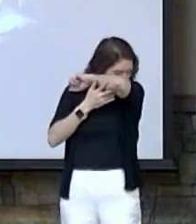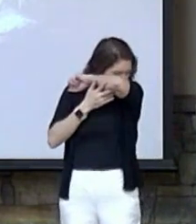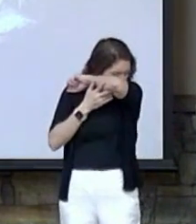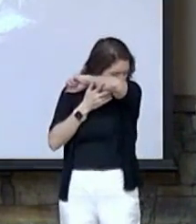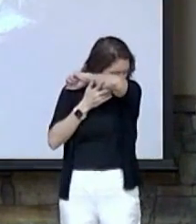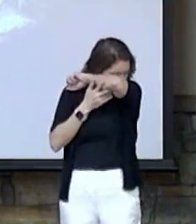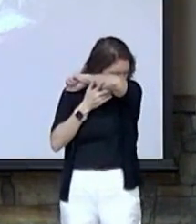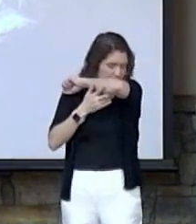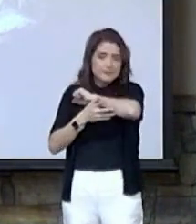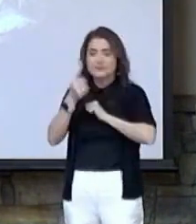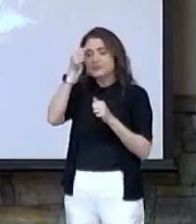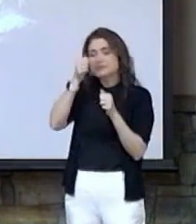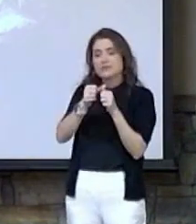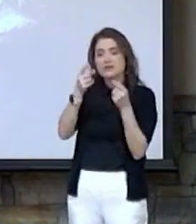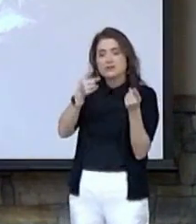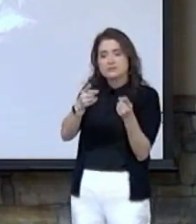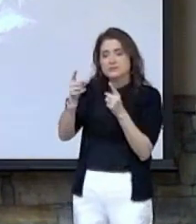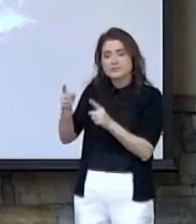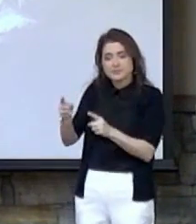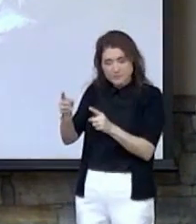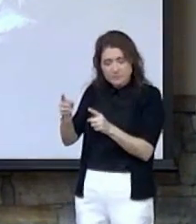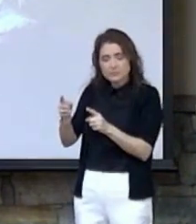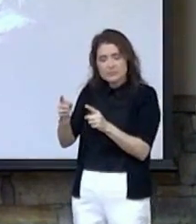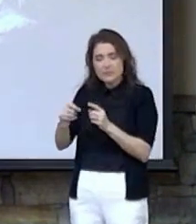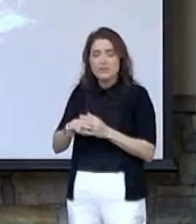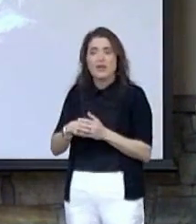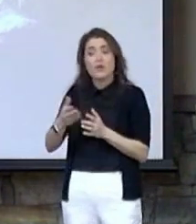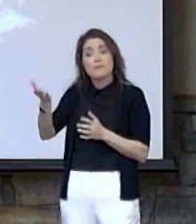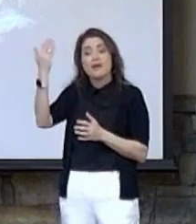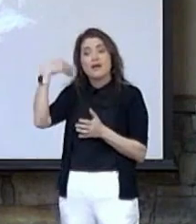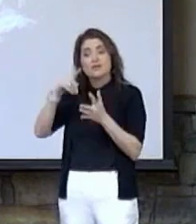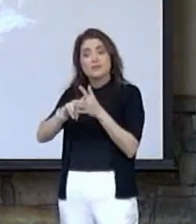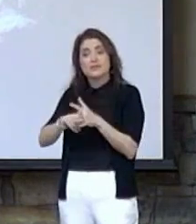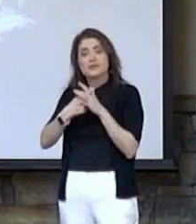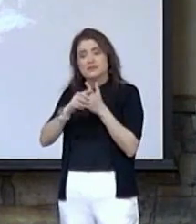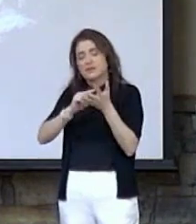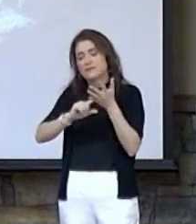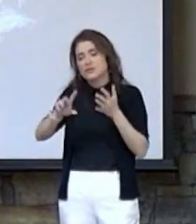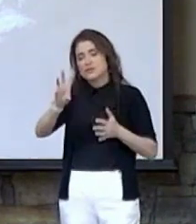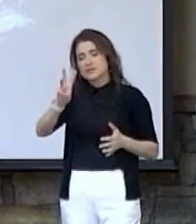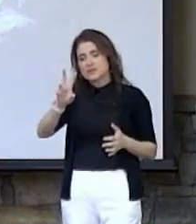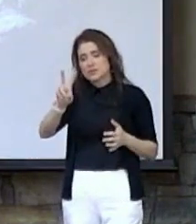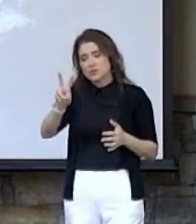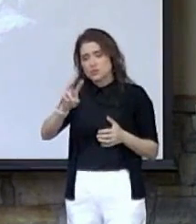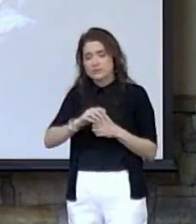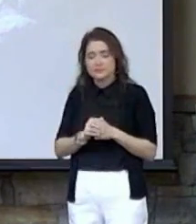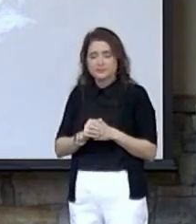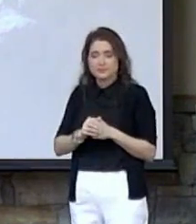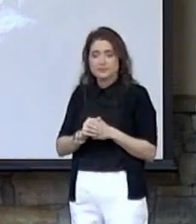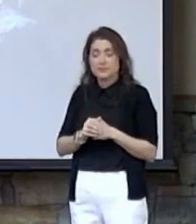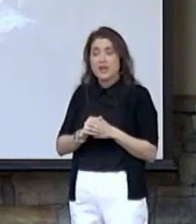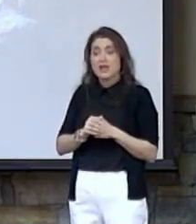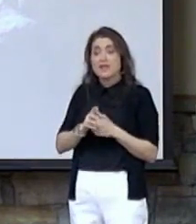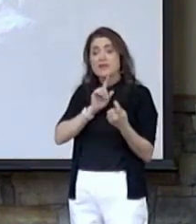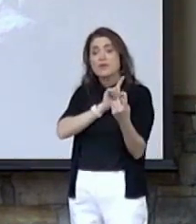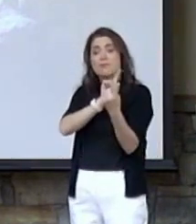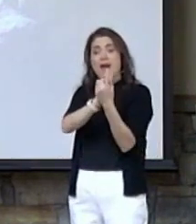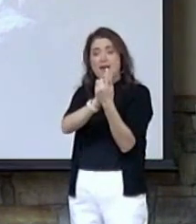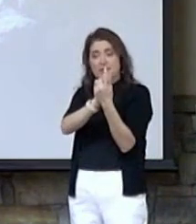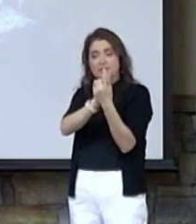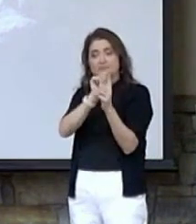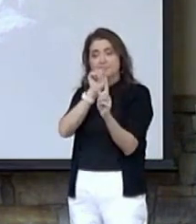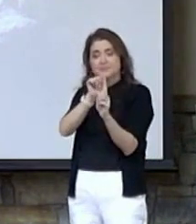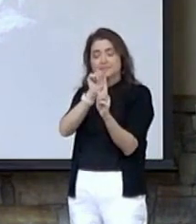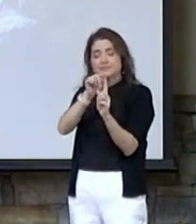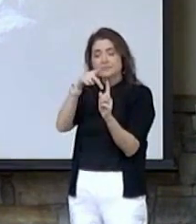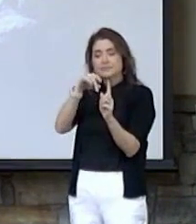happened? They go back, beginning in verse 62. They go back to Pilate and